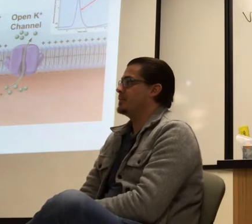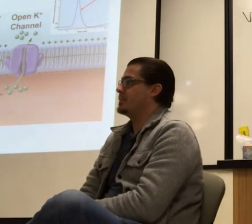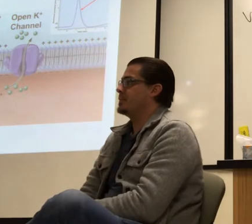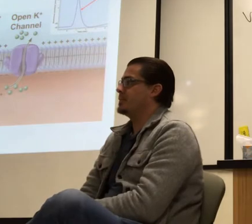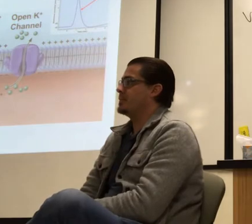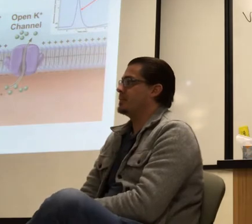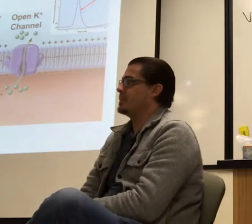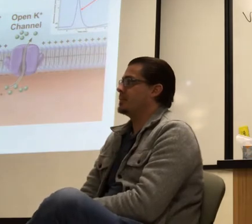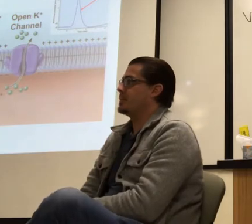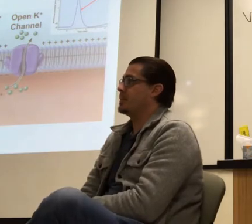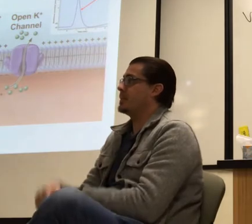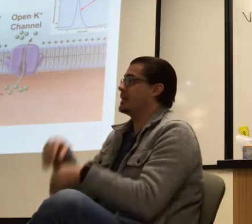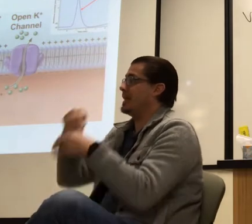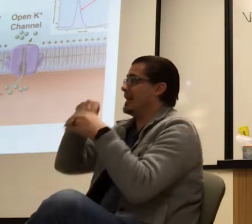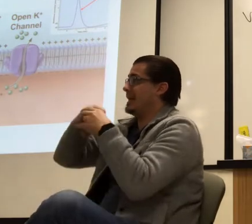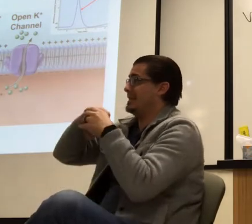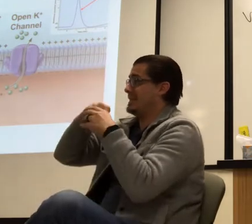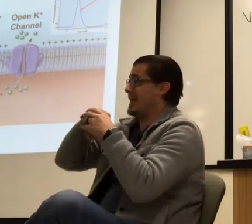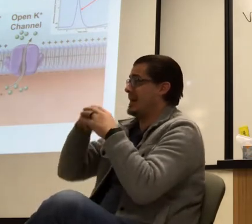The inside is all negative.